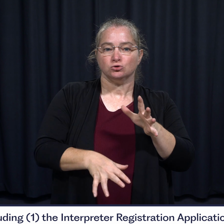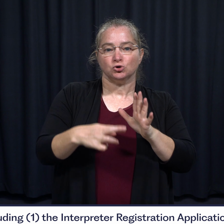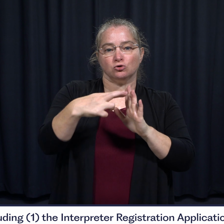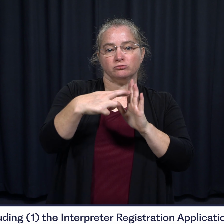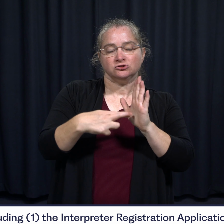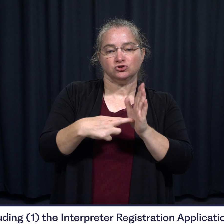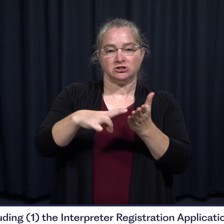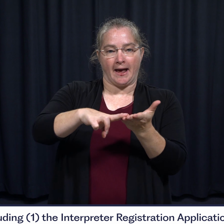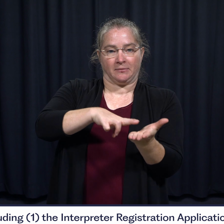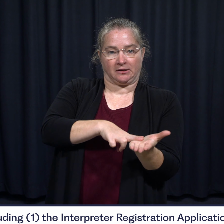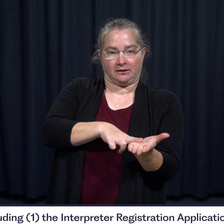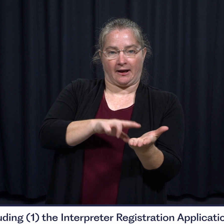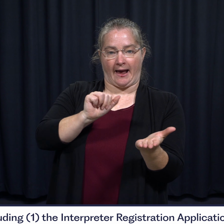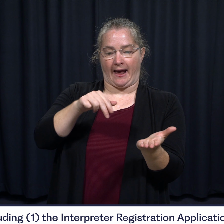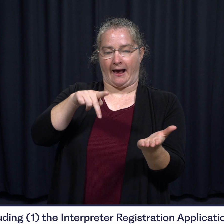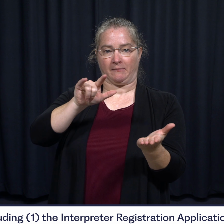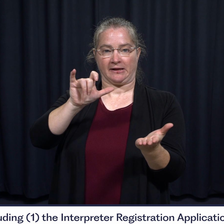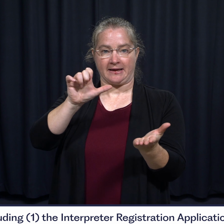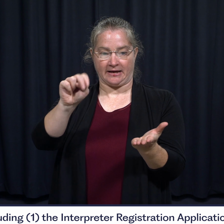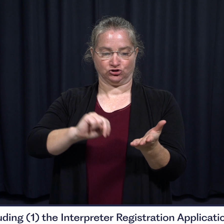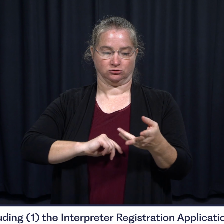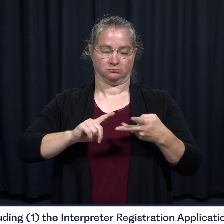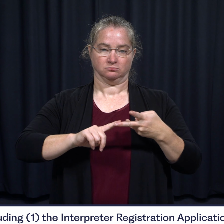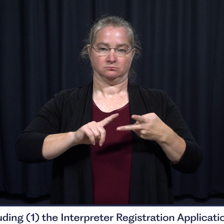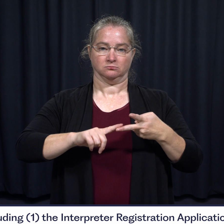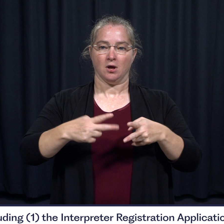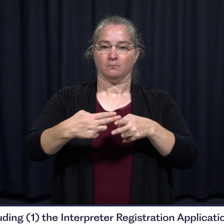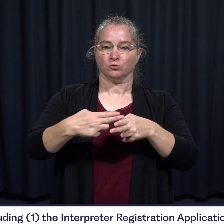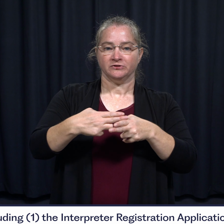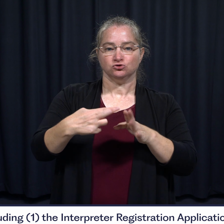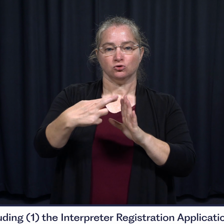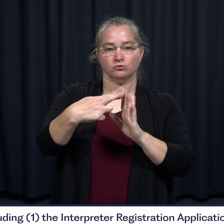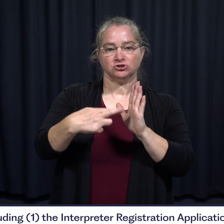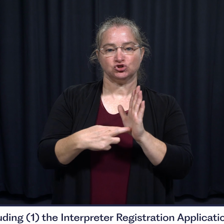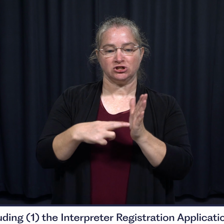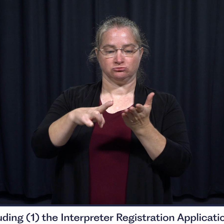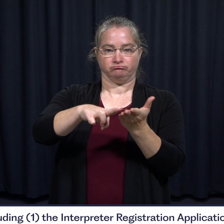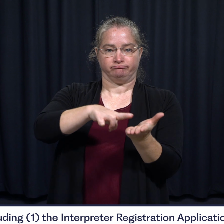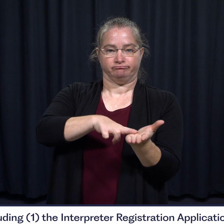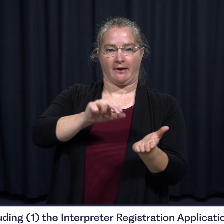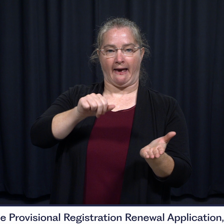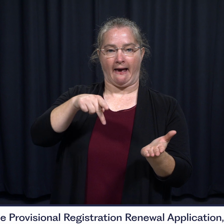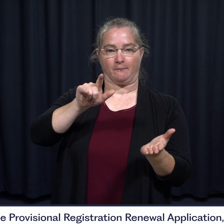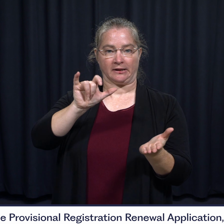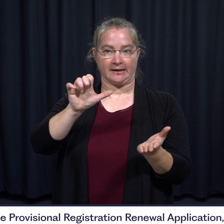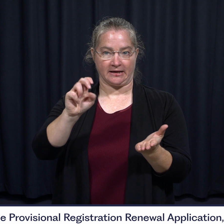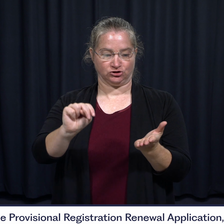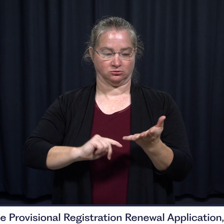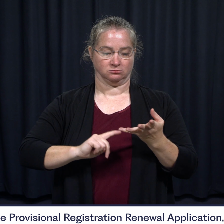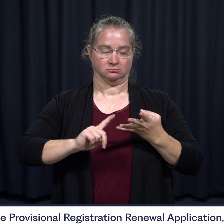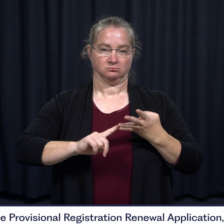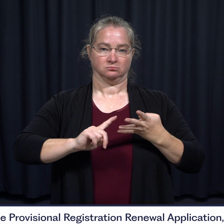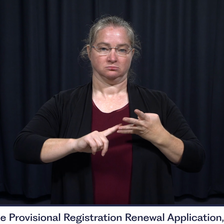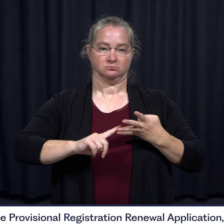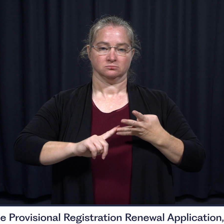Application. 2. The Provisional Registration Application. 3. The